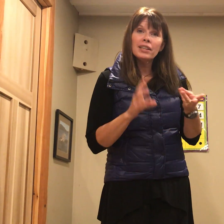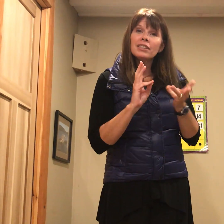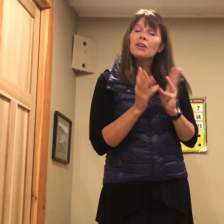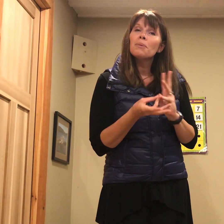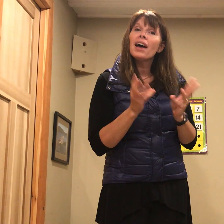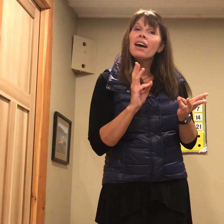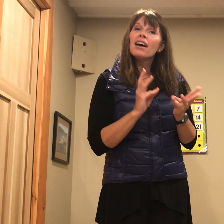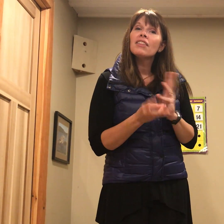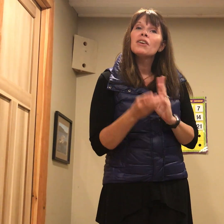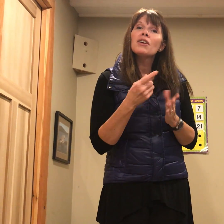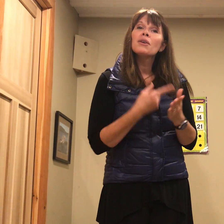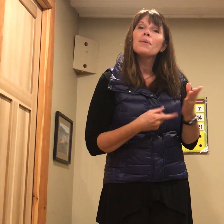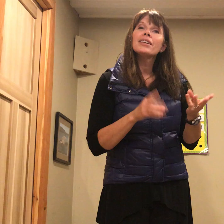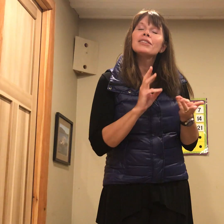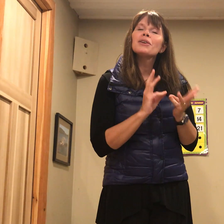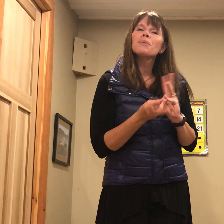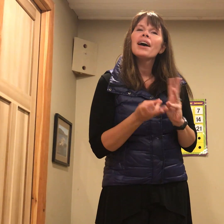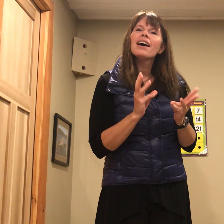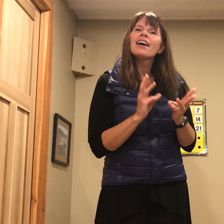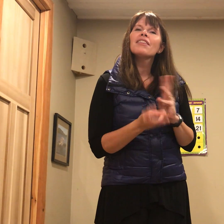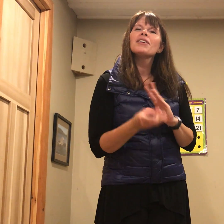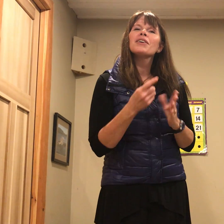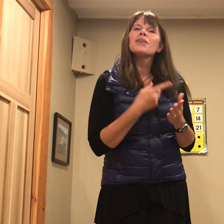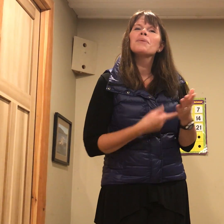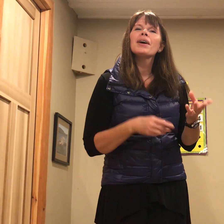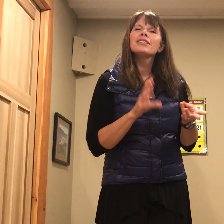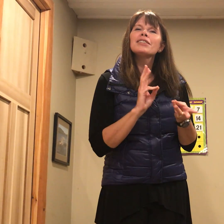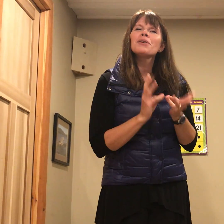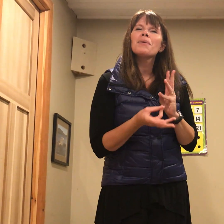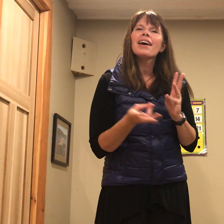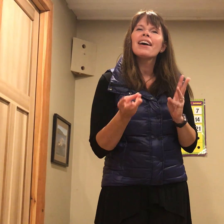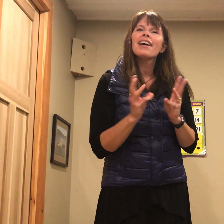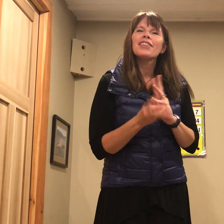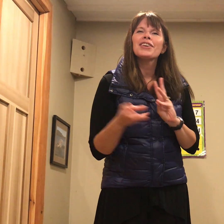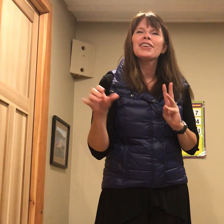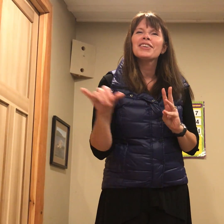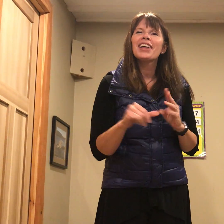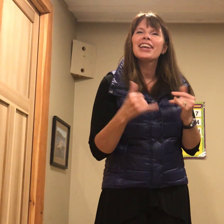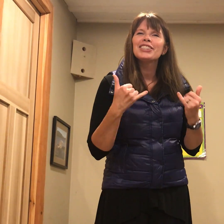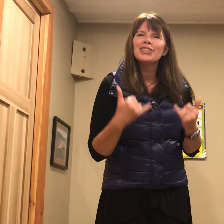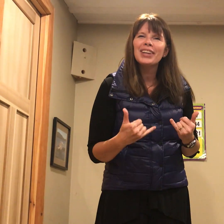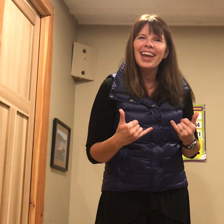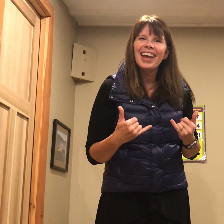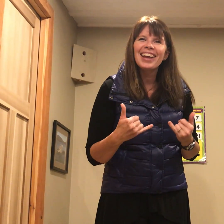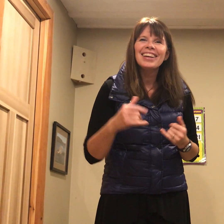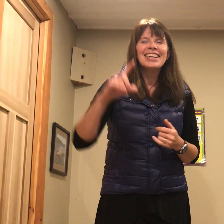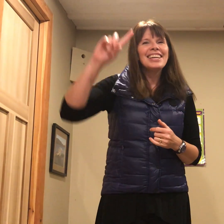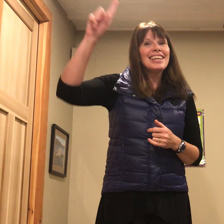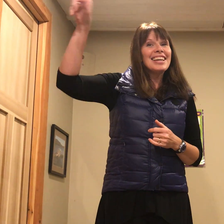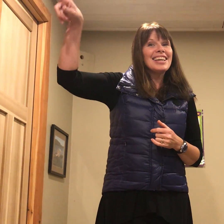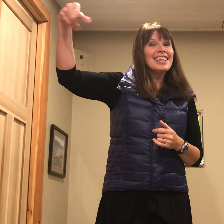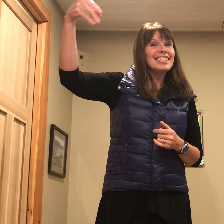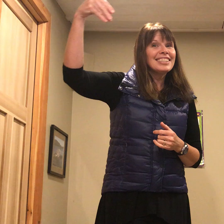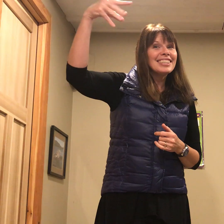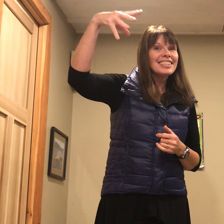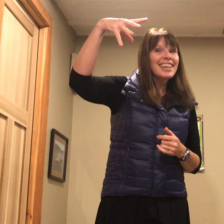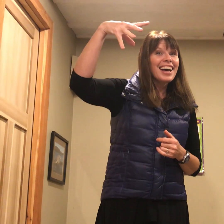the weather? What's the weather? What's the weather like today? Is it